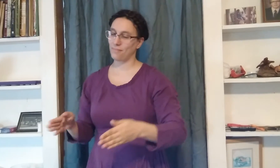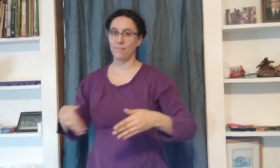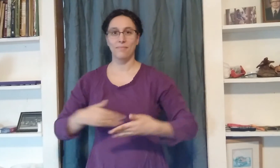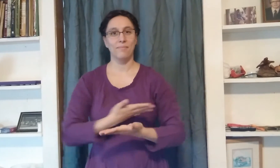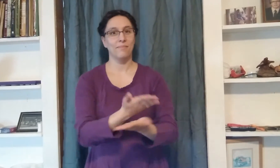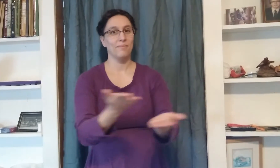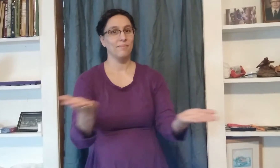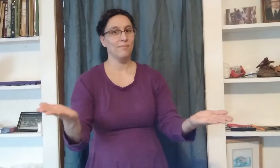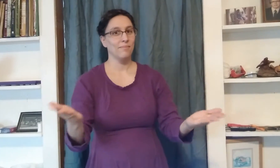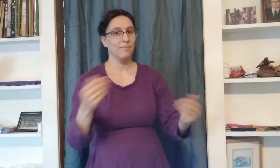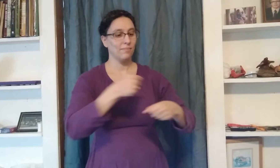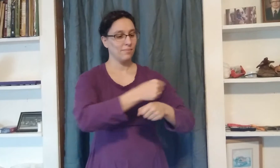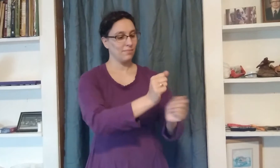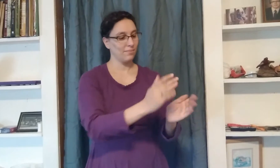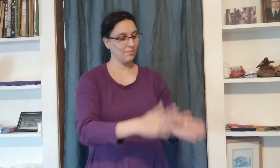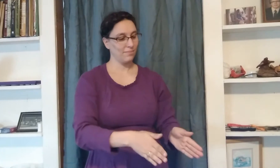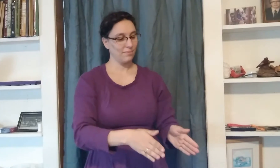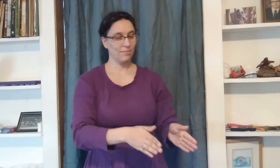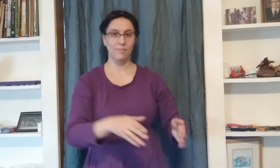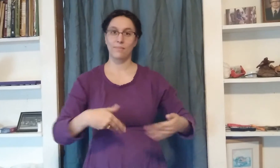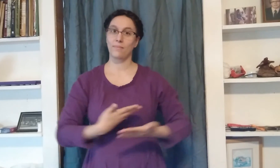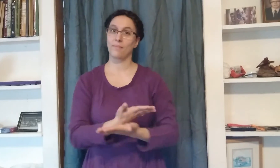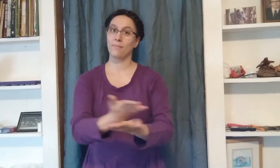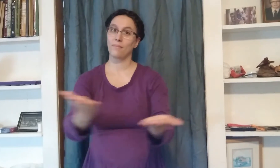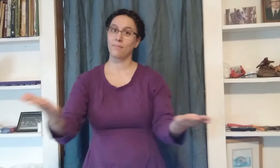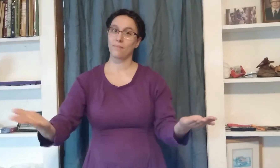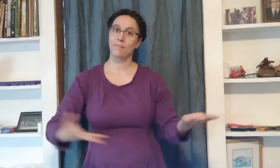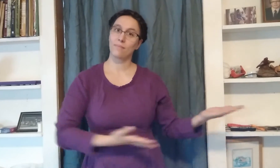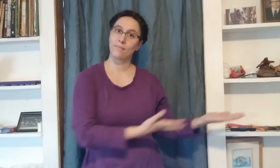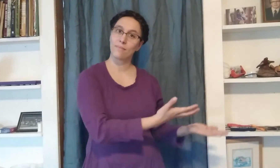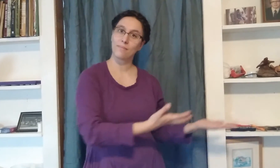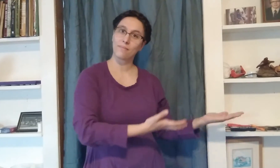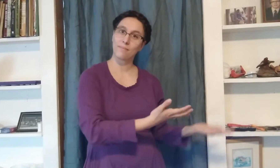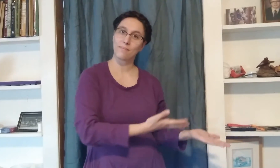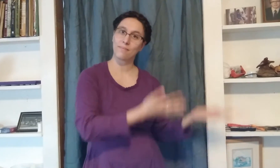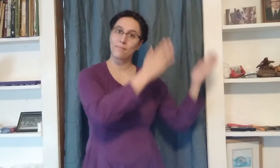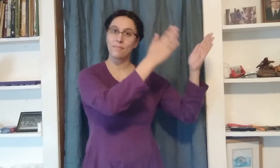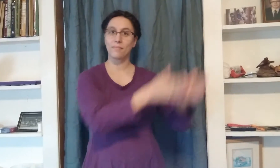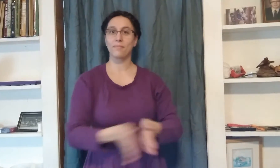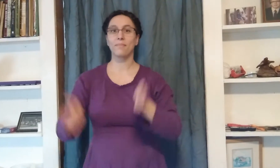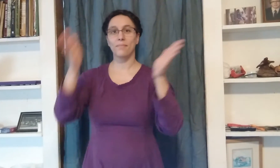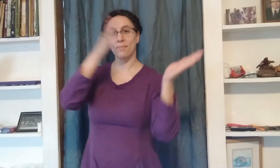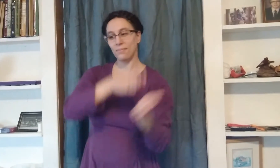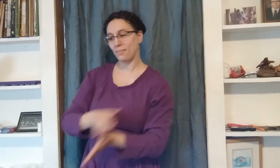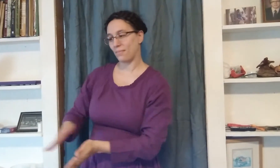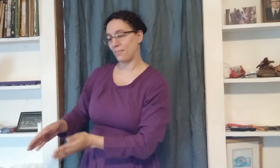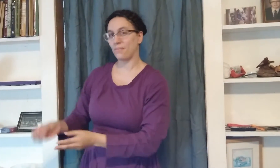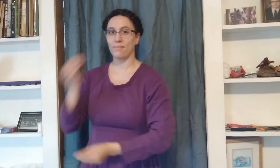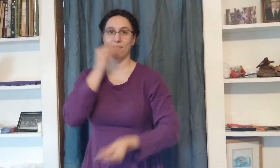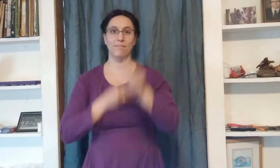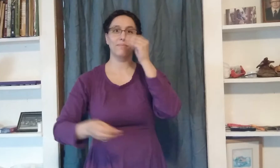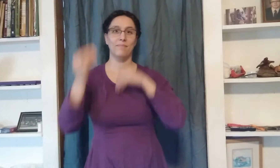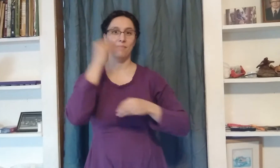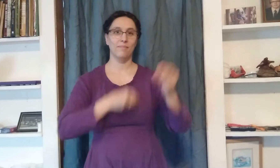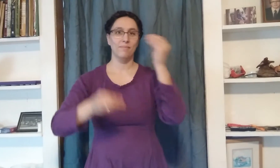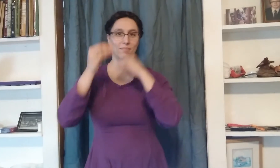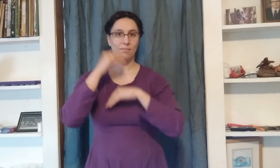fighters, we are the makers. We are in service, preparing the feast.